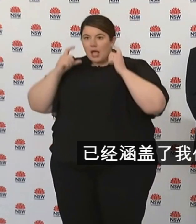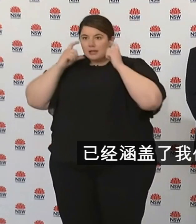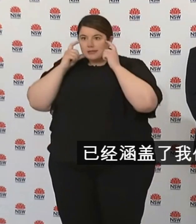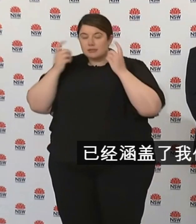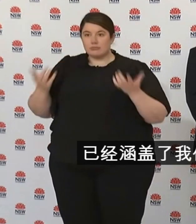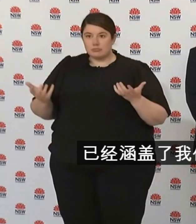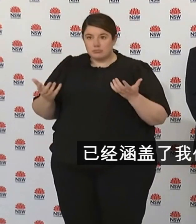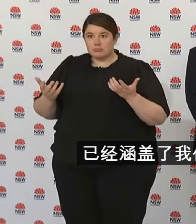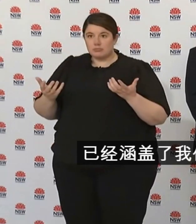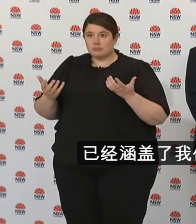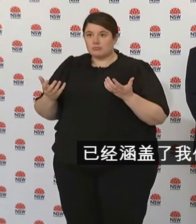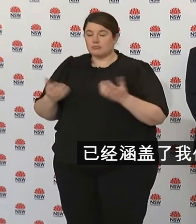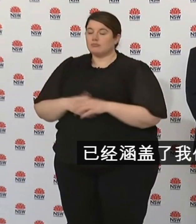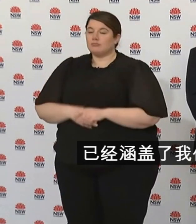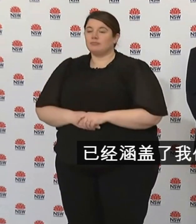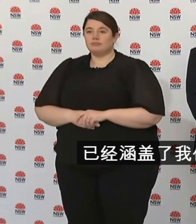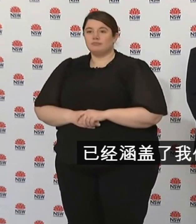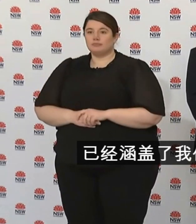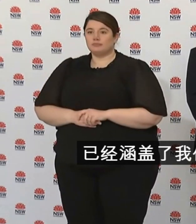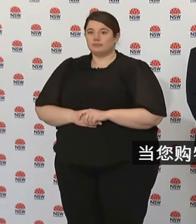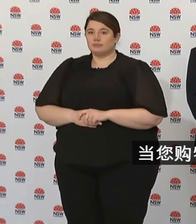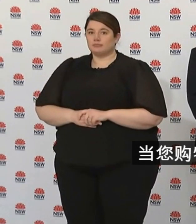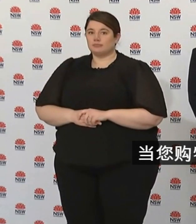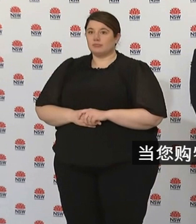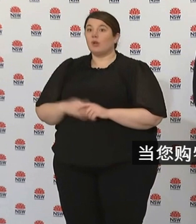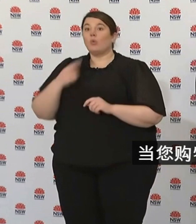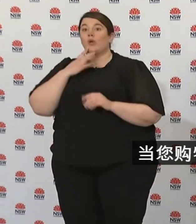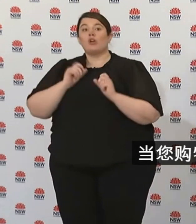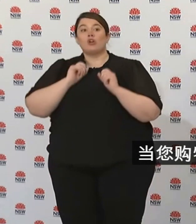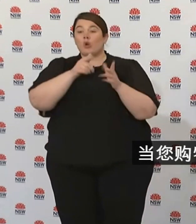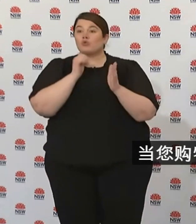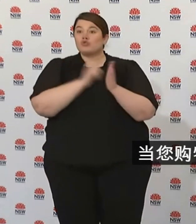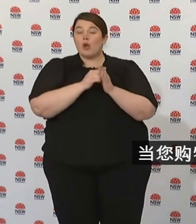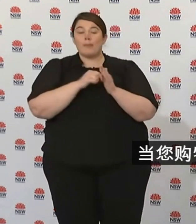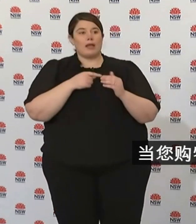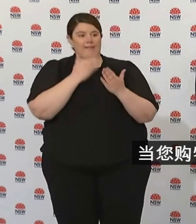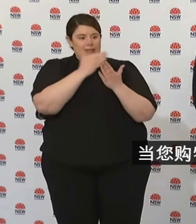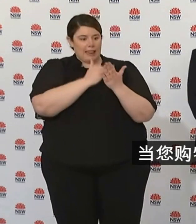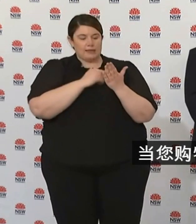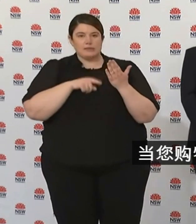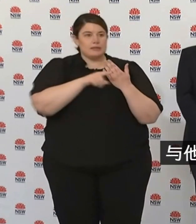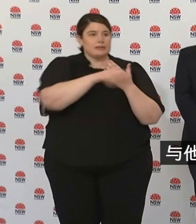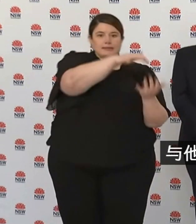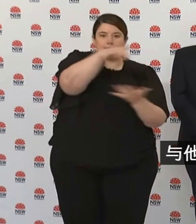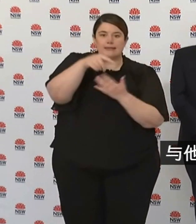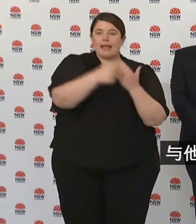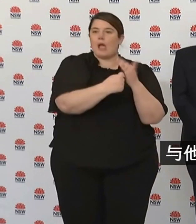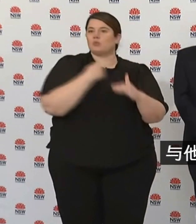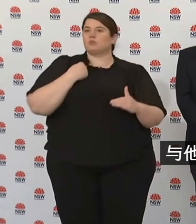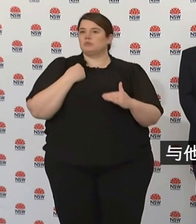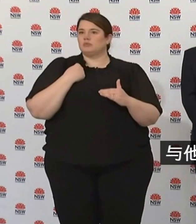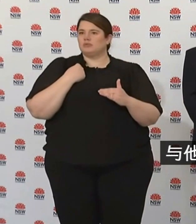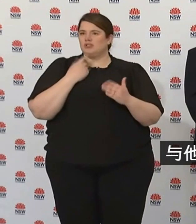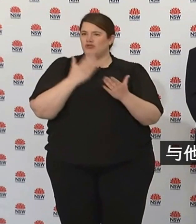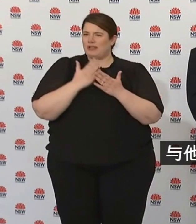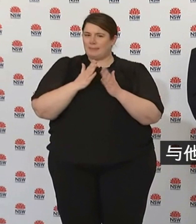we have requirements to be as brief as possible when you're shopping, then your opportunity for interaction with others is